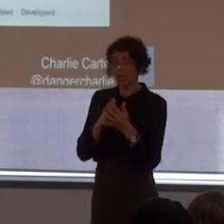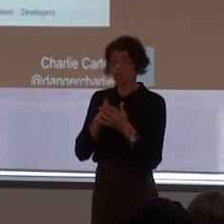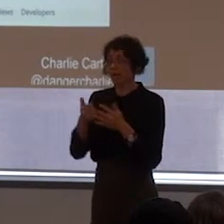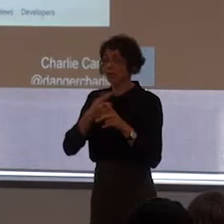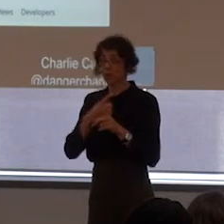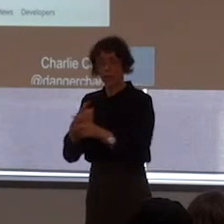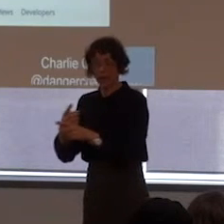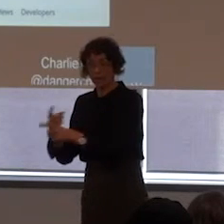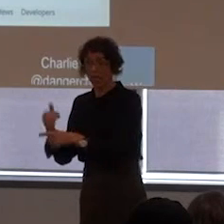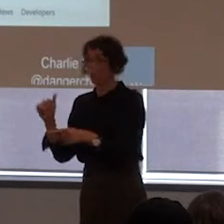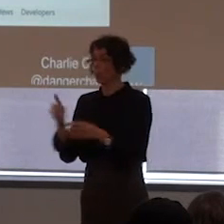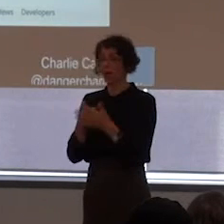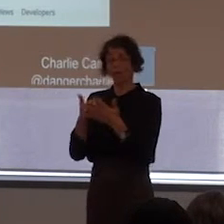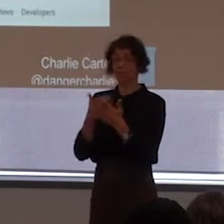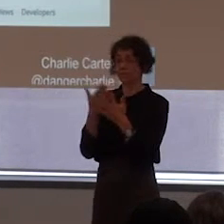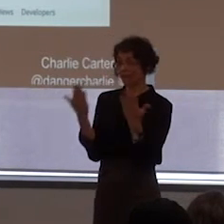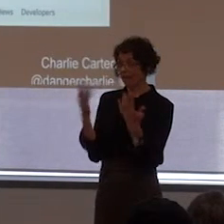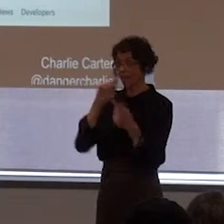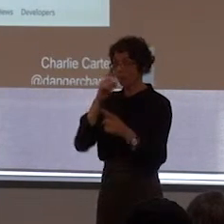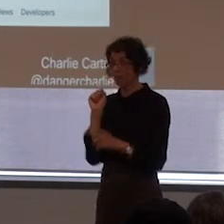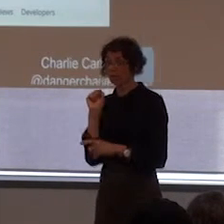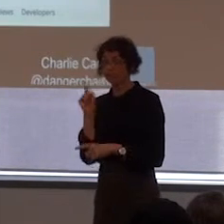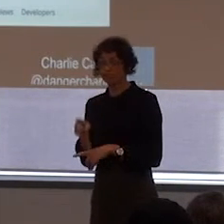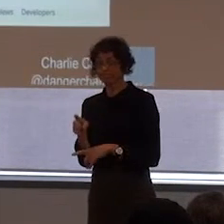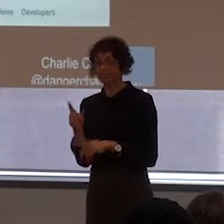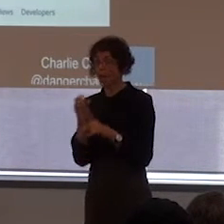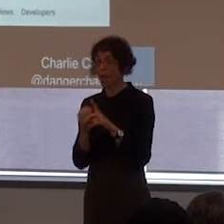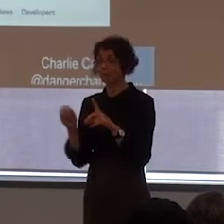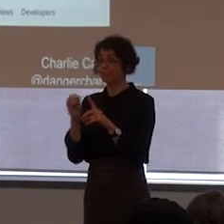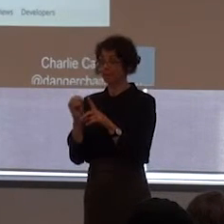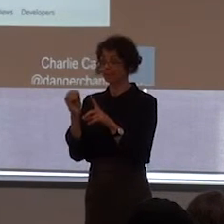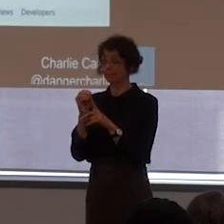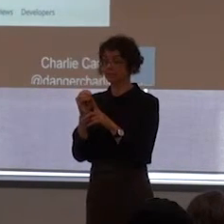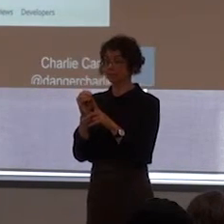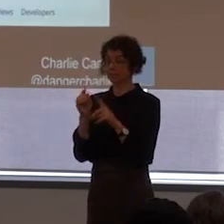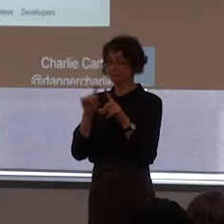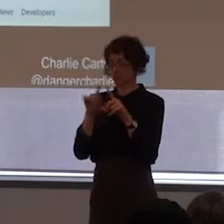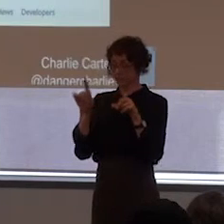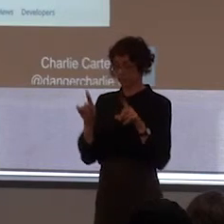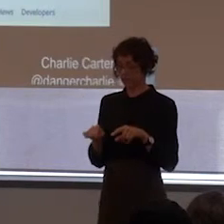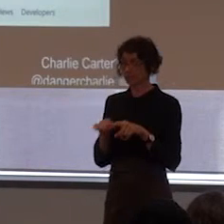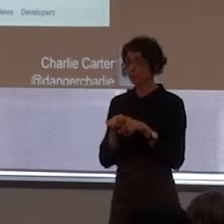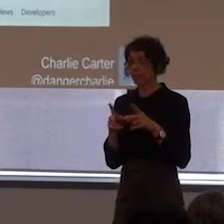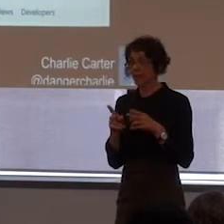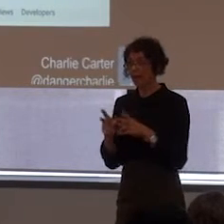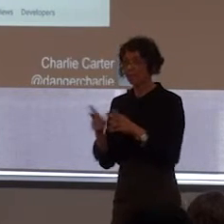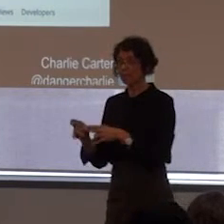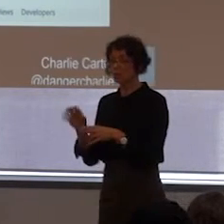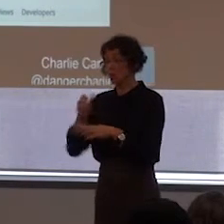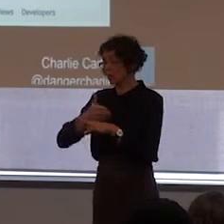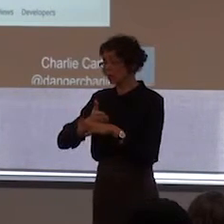if you wanted to, and it will send you an update. So if a page has been edited or a new page has been